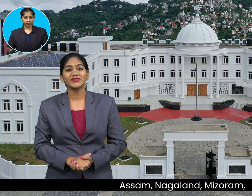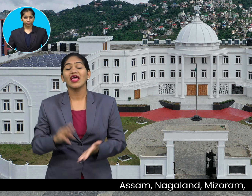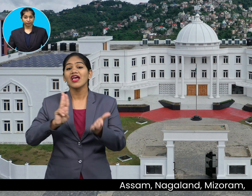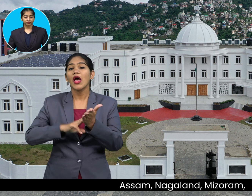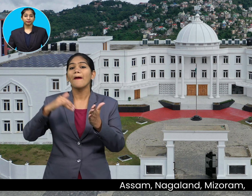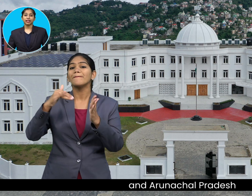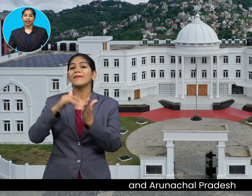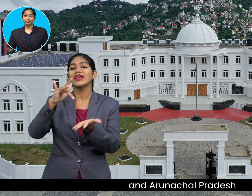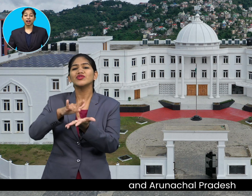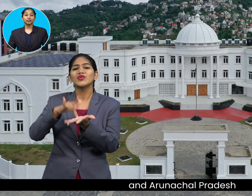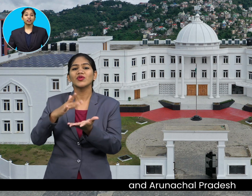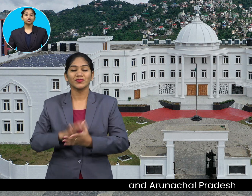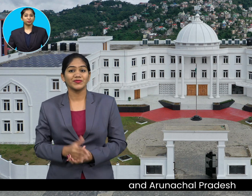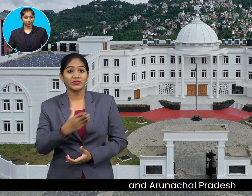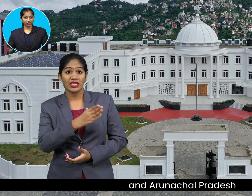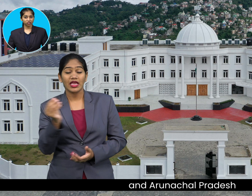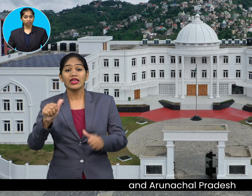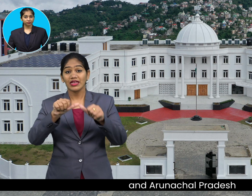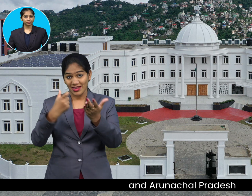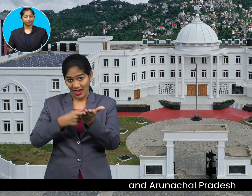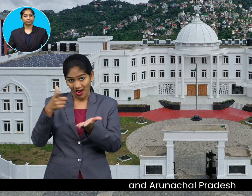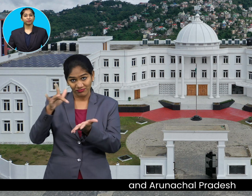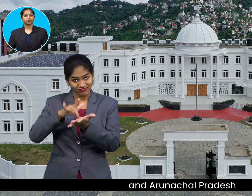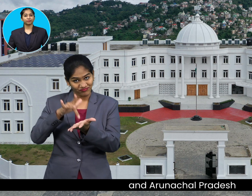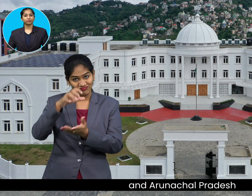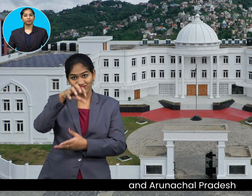Mizoram and Arunachal Pradesh